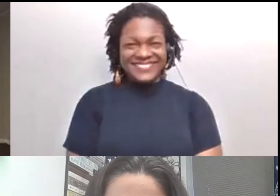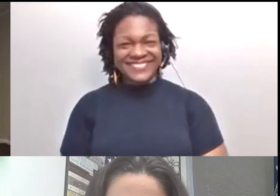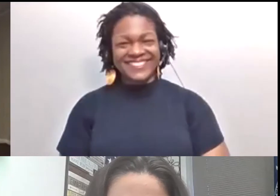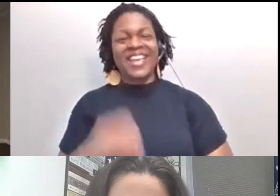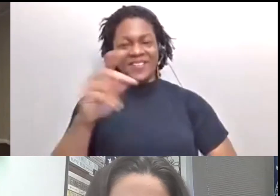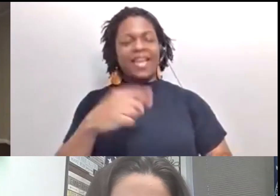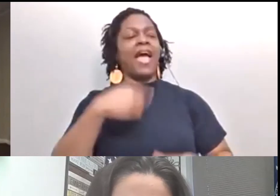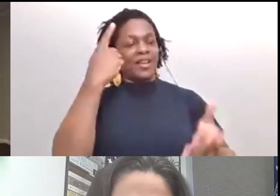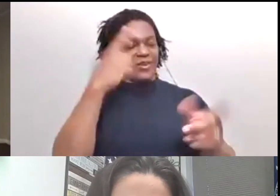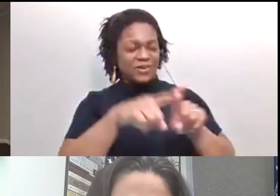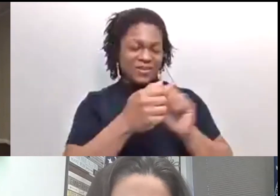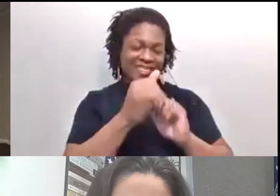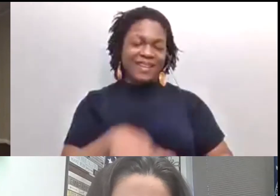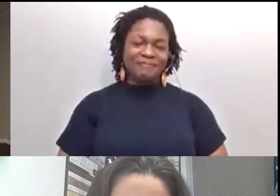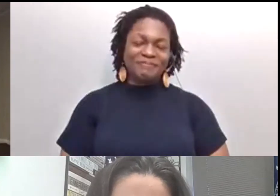that.